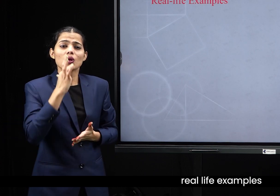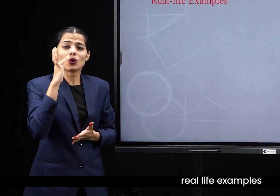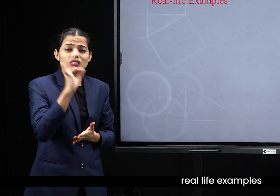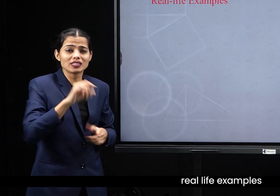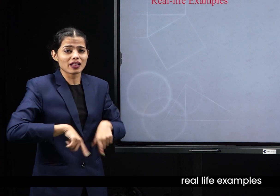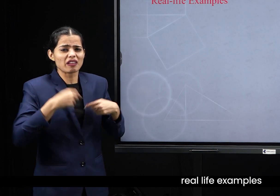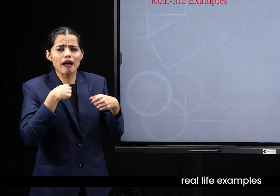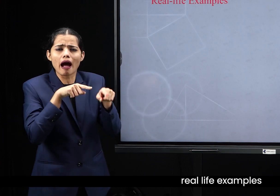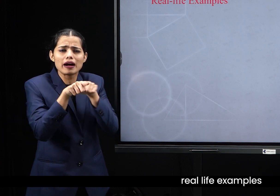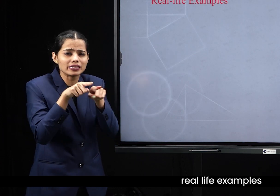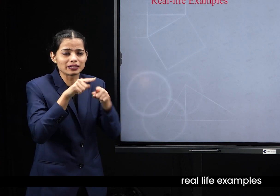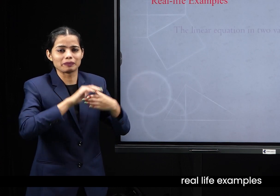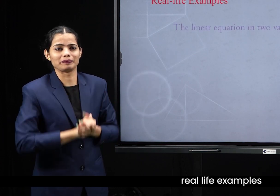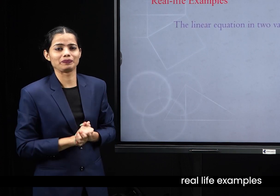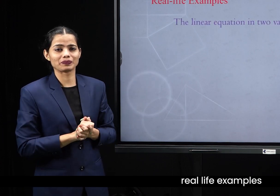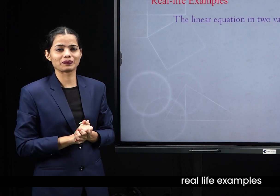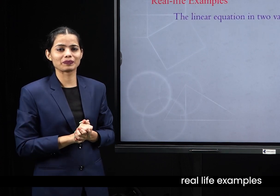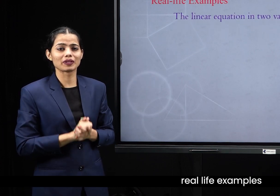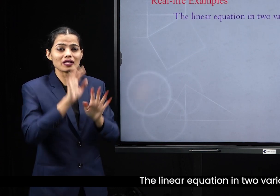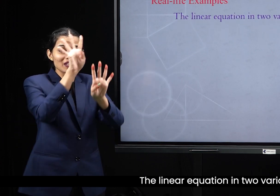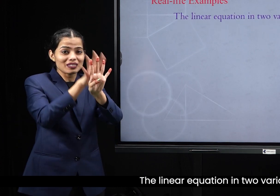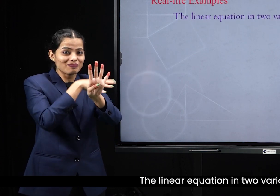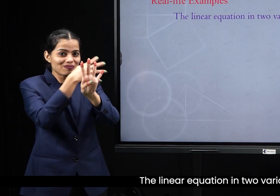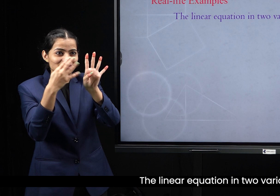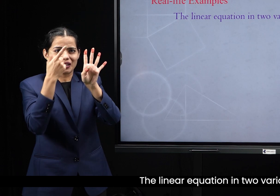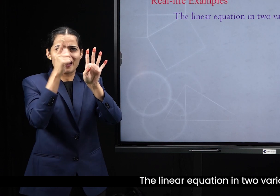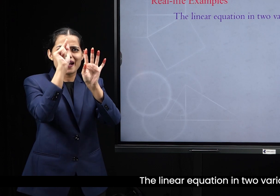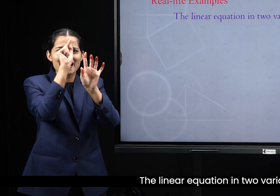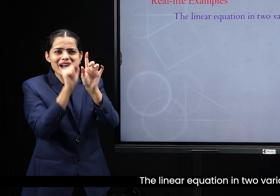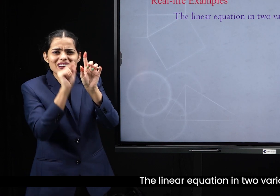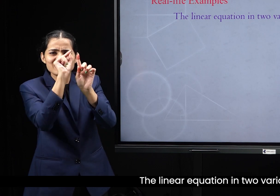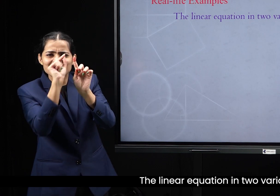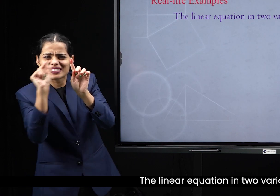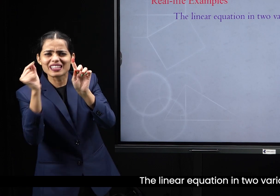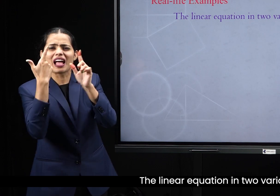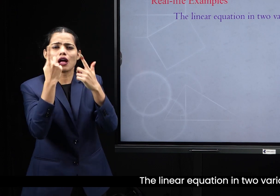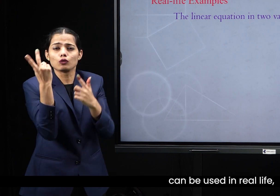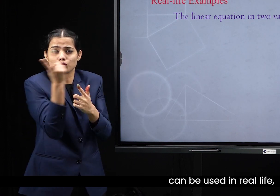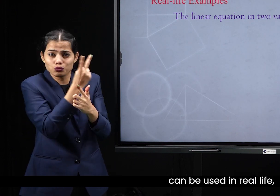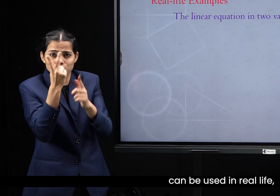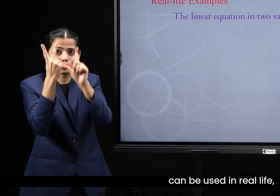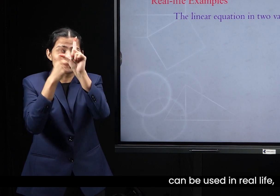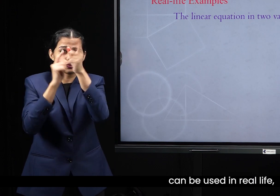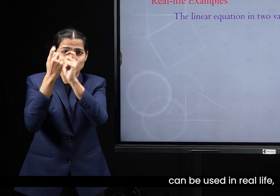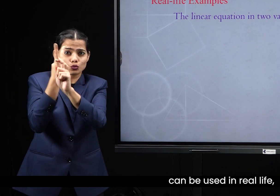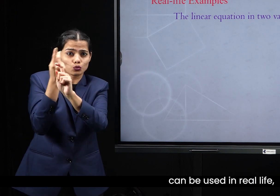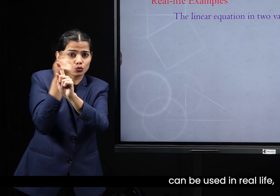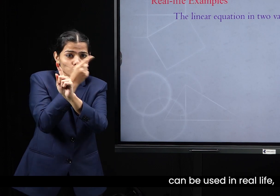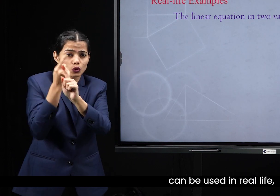Real life examples. The linear equation in two variables can be used in real life. life.